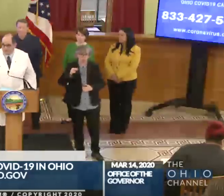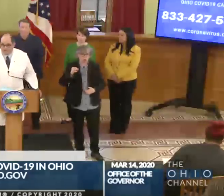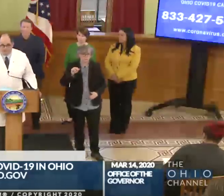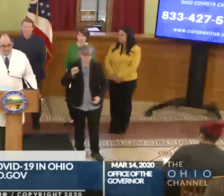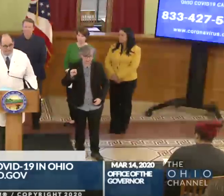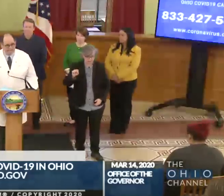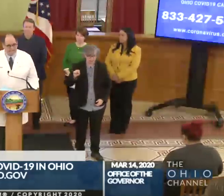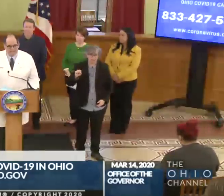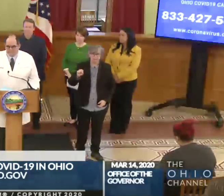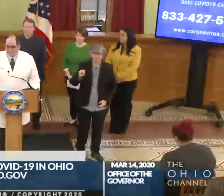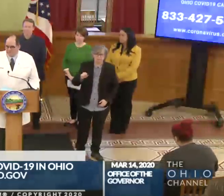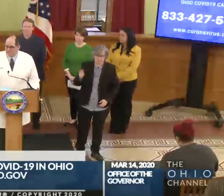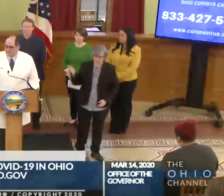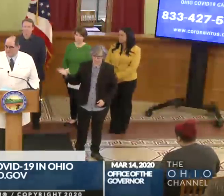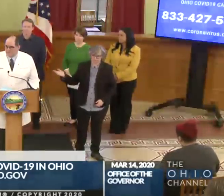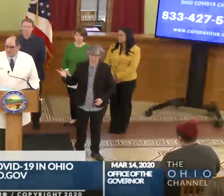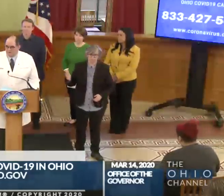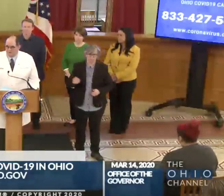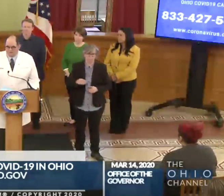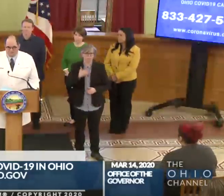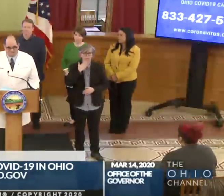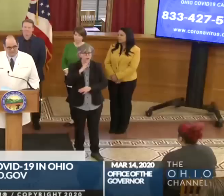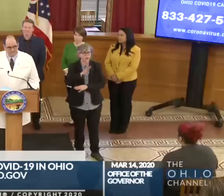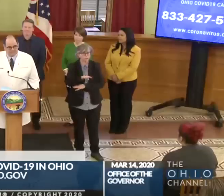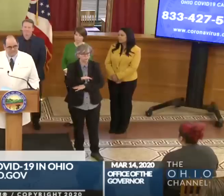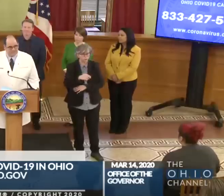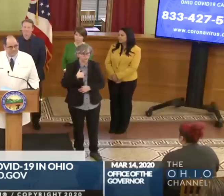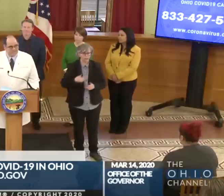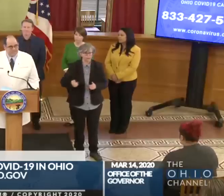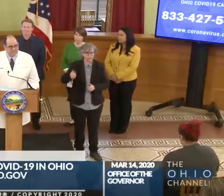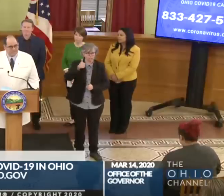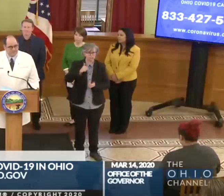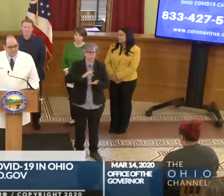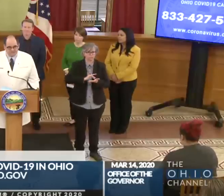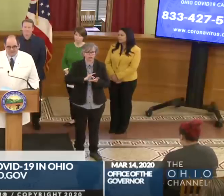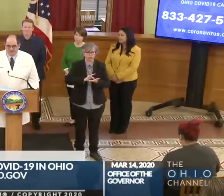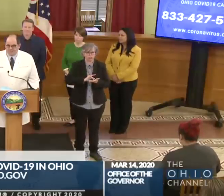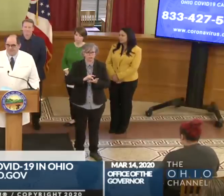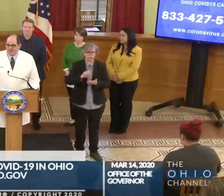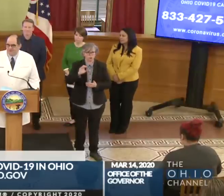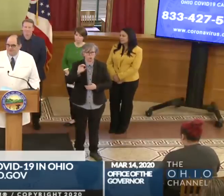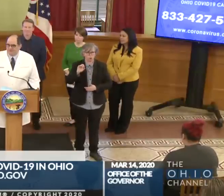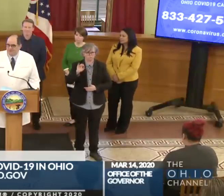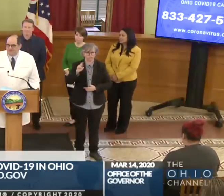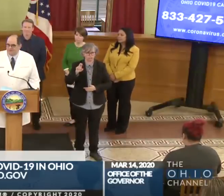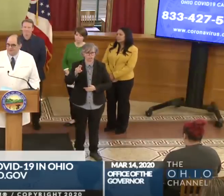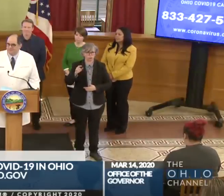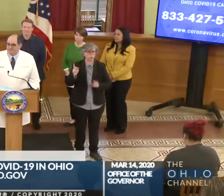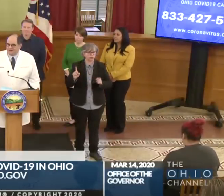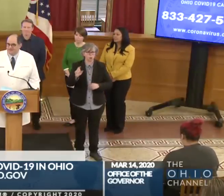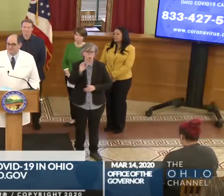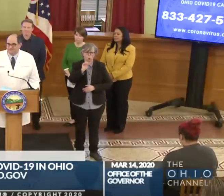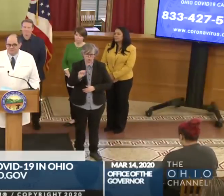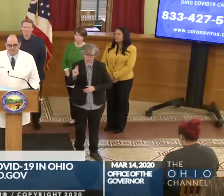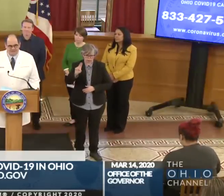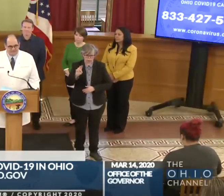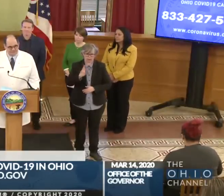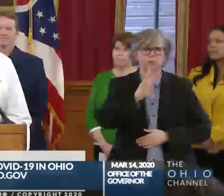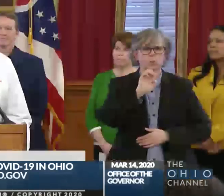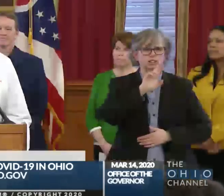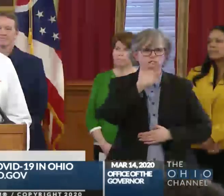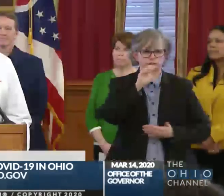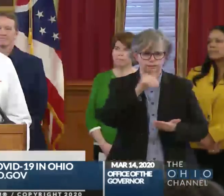Good afternoon. Andy Thomas. I'm Chief Clinical Officer for the OSU Wexner Medical Center. I've been asked to make a couple of comments about steps that hospitals